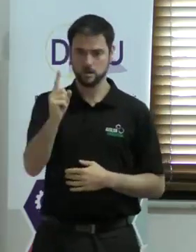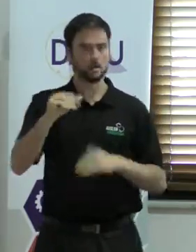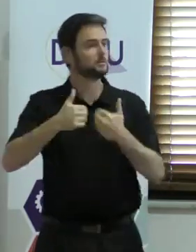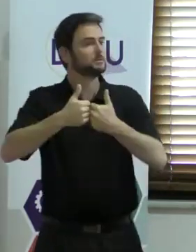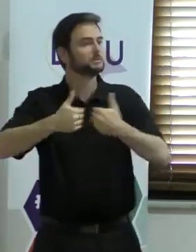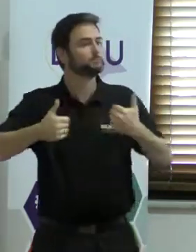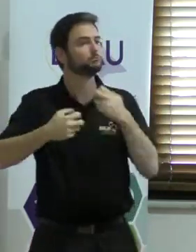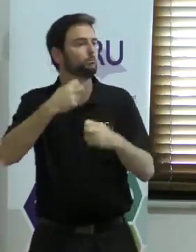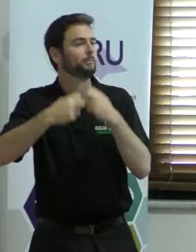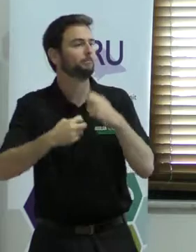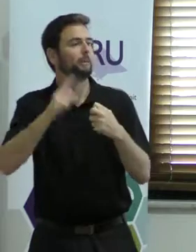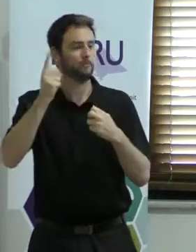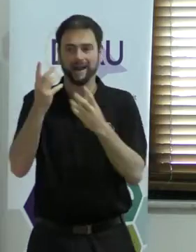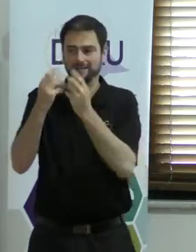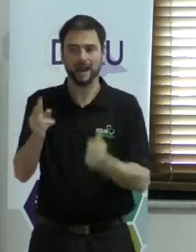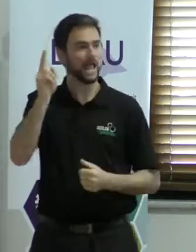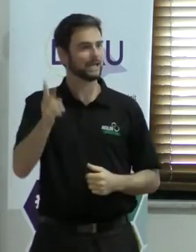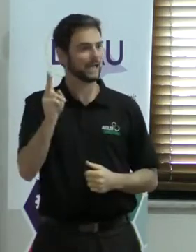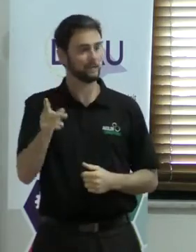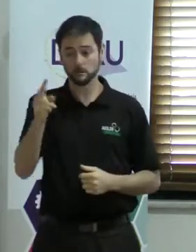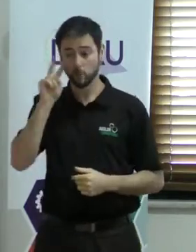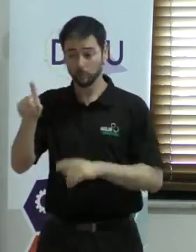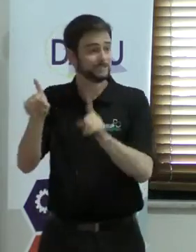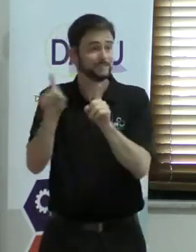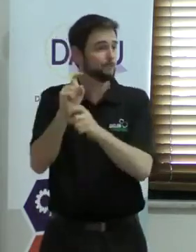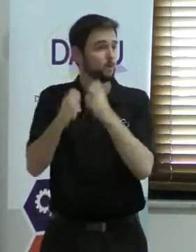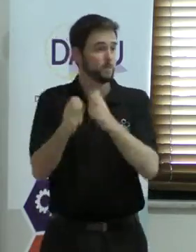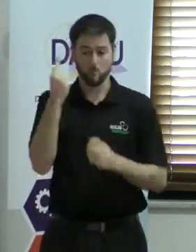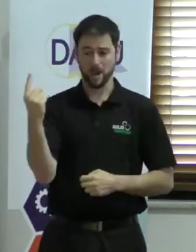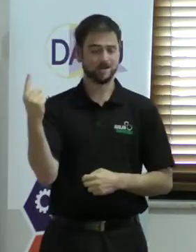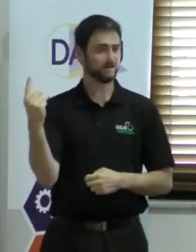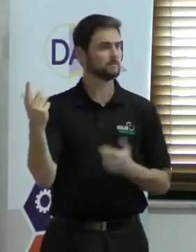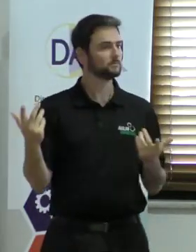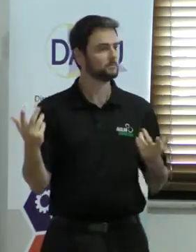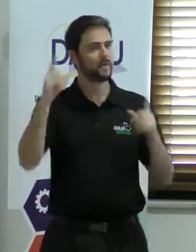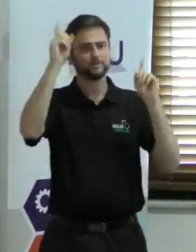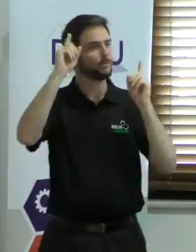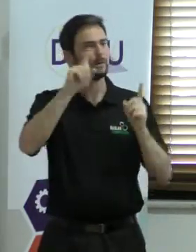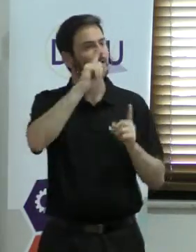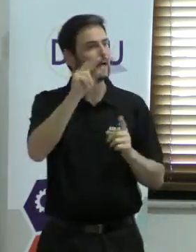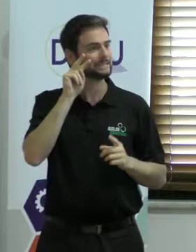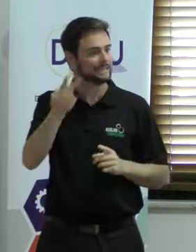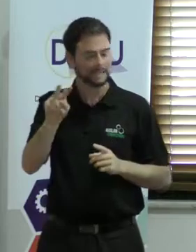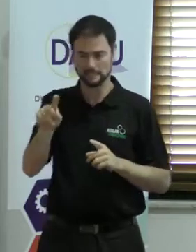mechanisms aren't able to capture those distinctions. And we have a number of